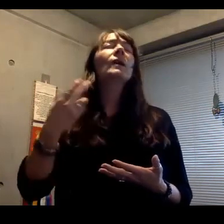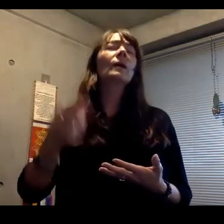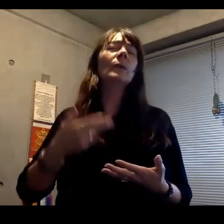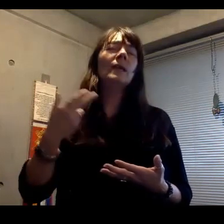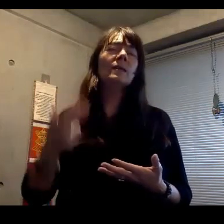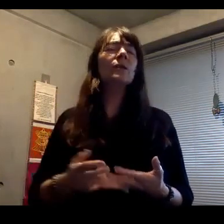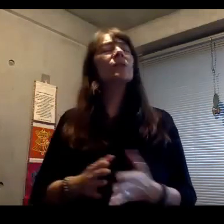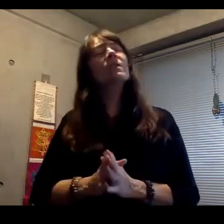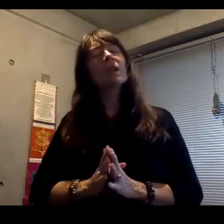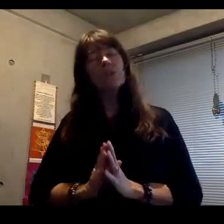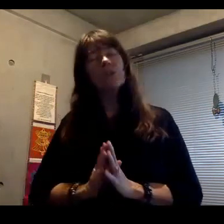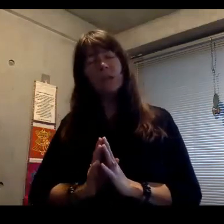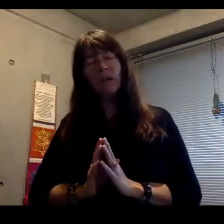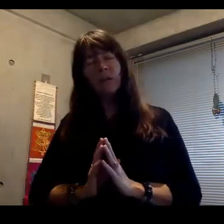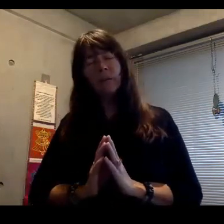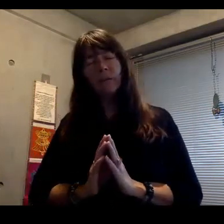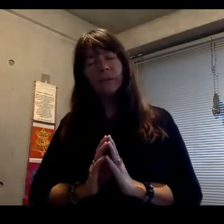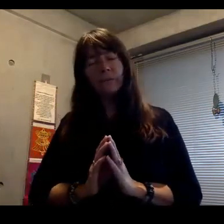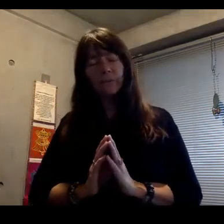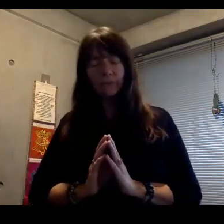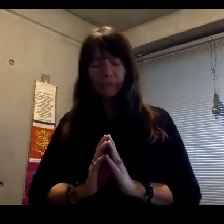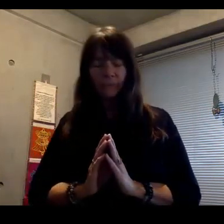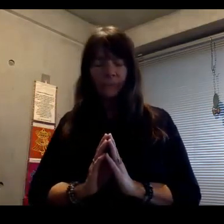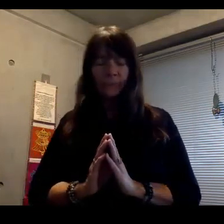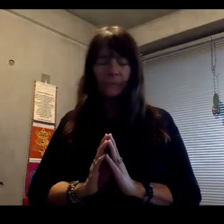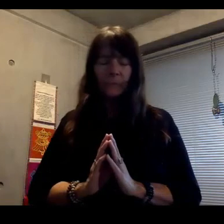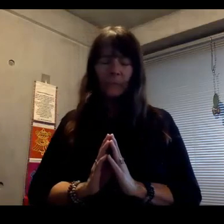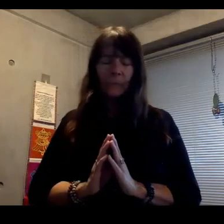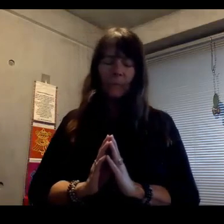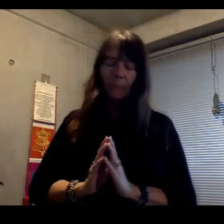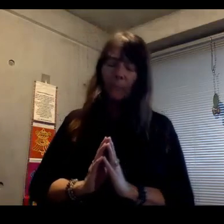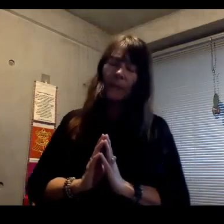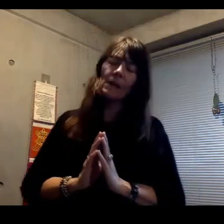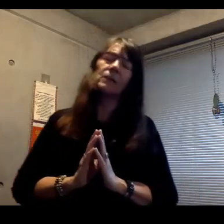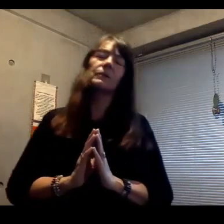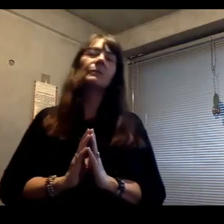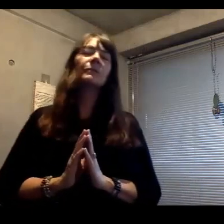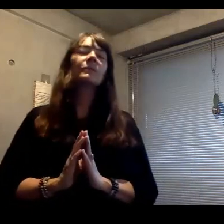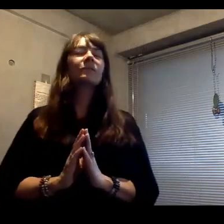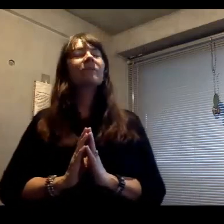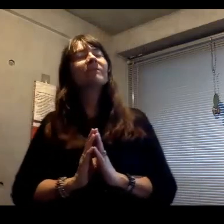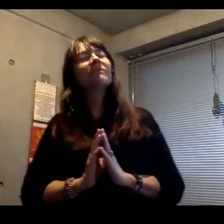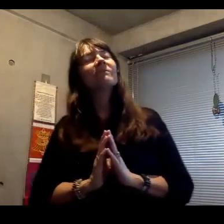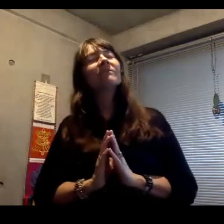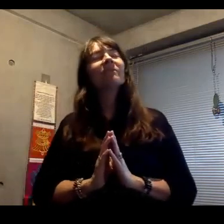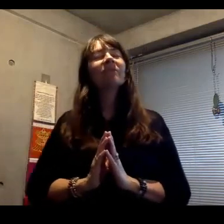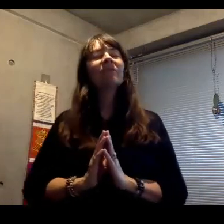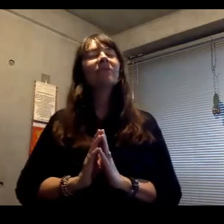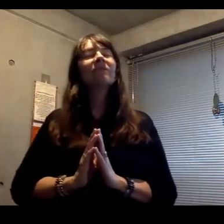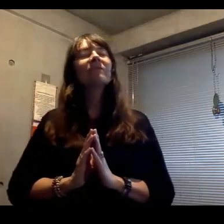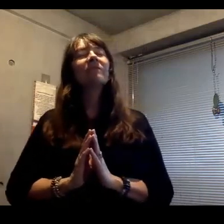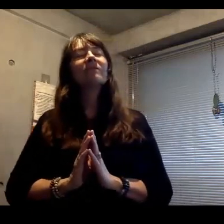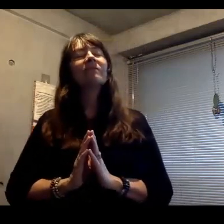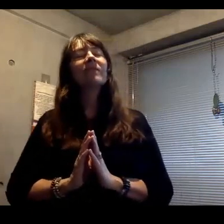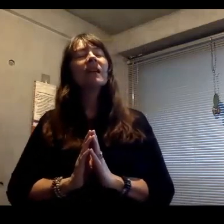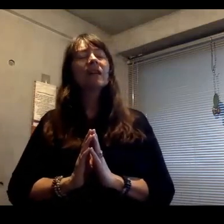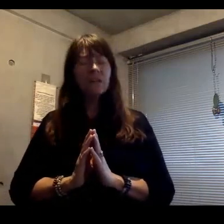We will complete this discussion now. Yes, that's great. Thank you. You've given me lots to think about.